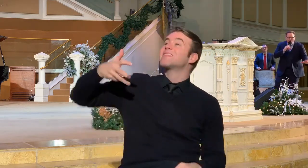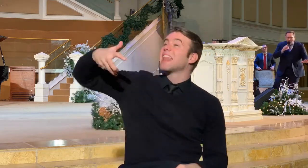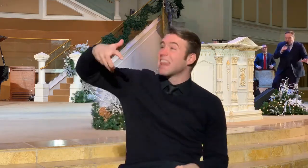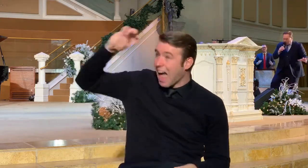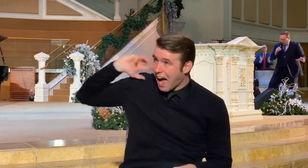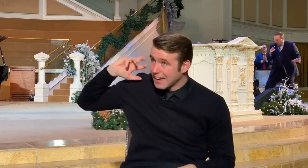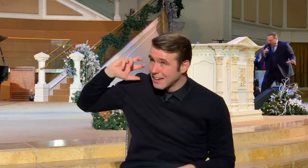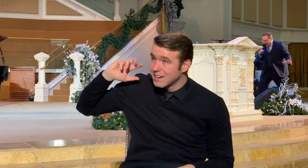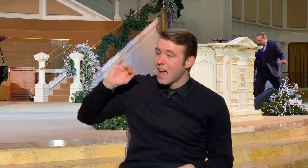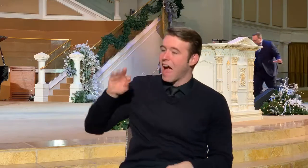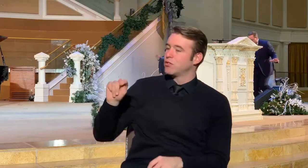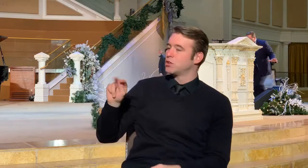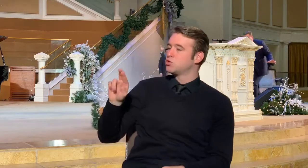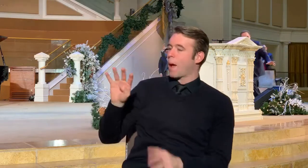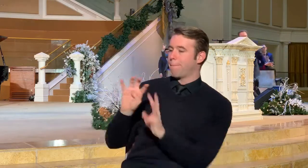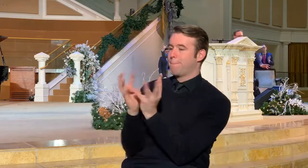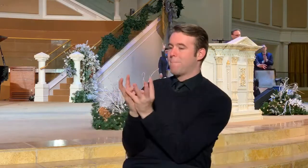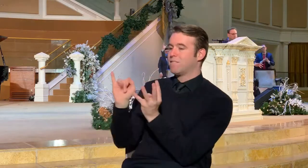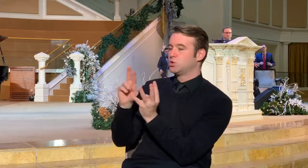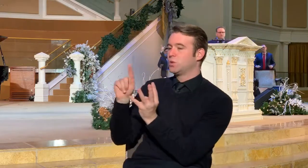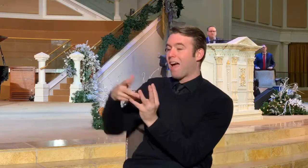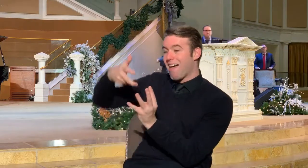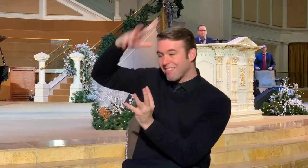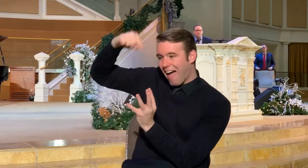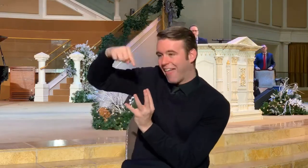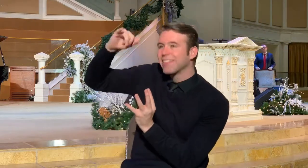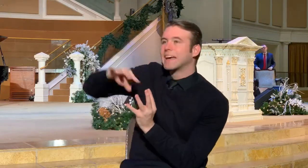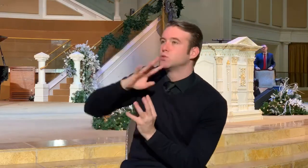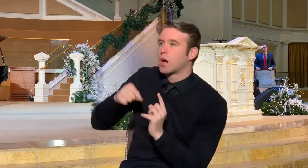Lion of the tribe of Judah.